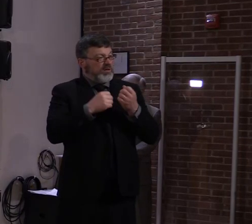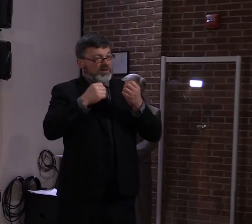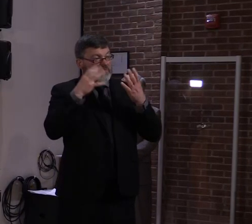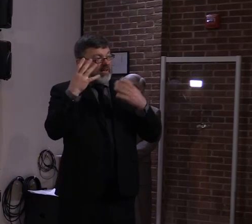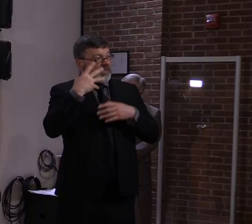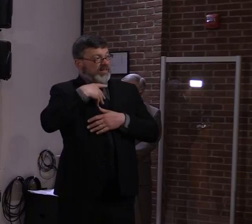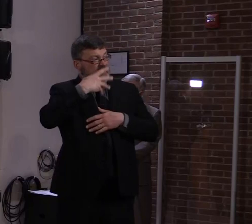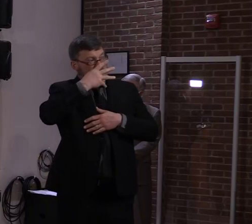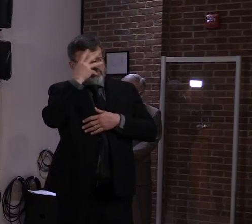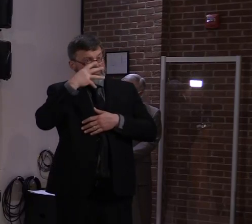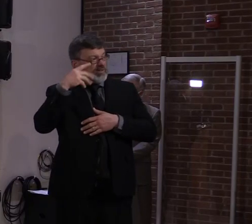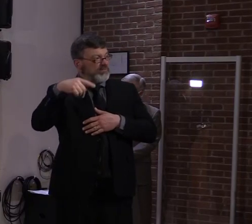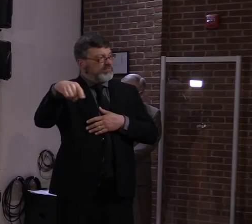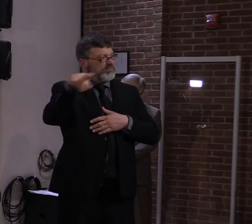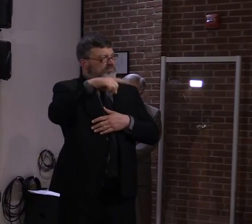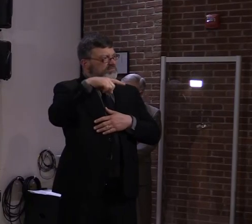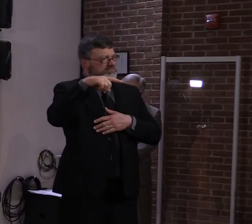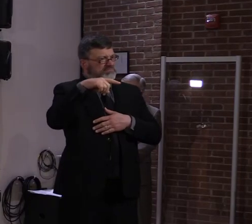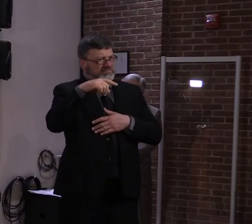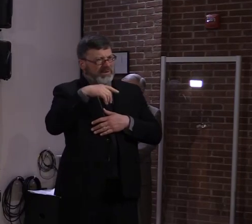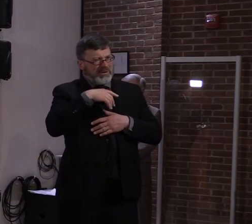encourage it.